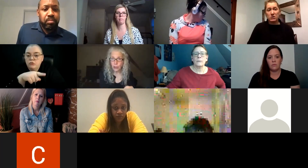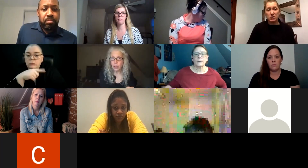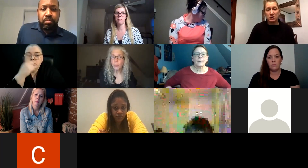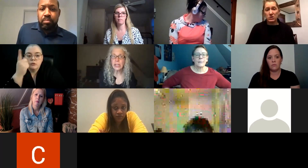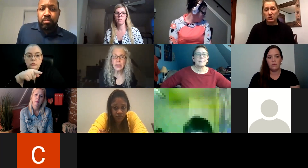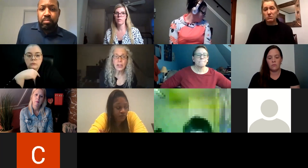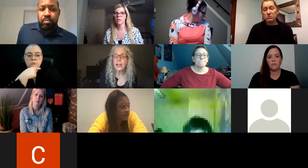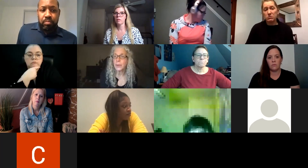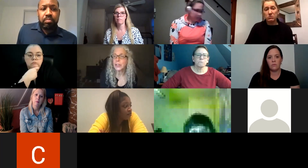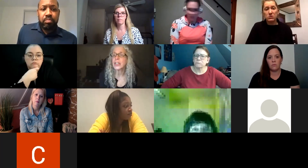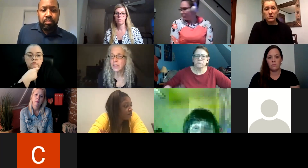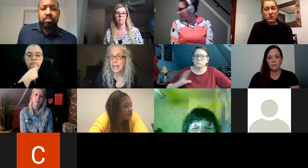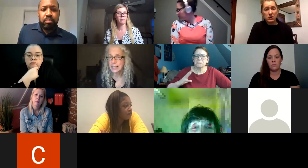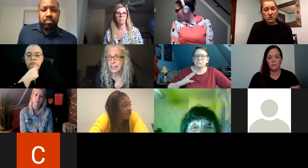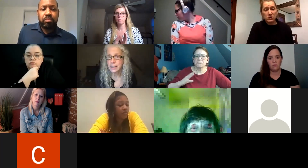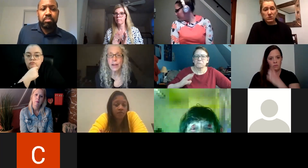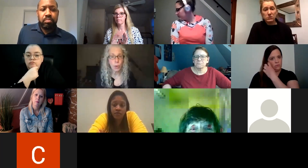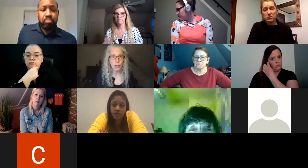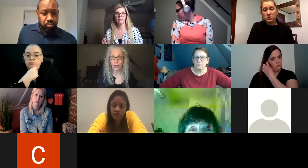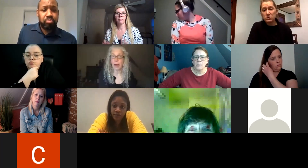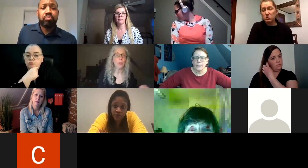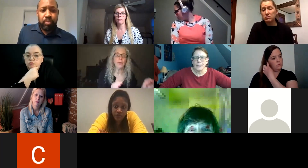other pretty clearly, and we just leave it as is. And then we're also not moving the